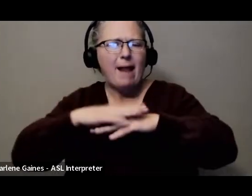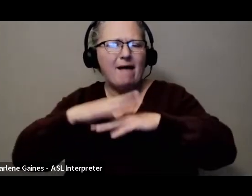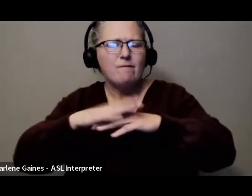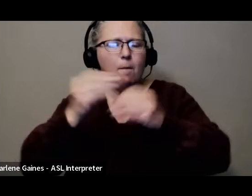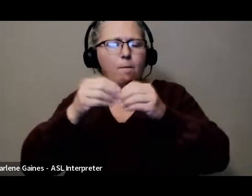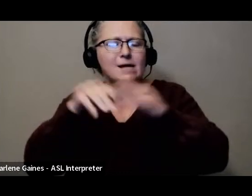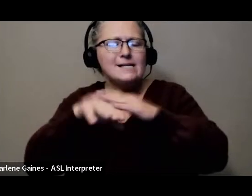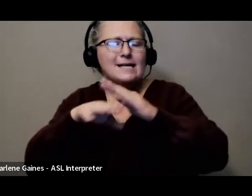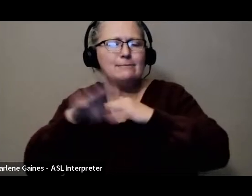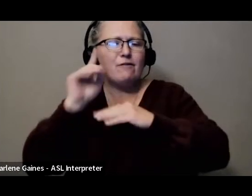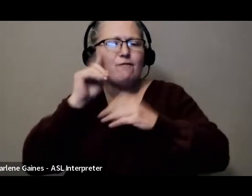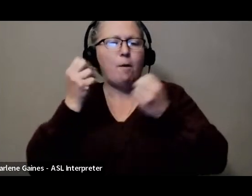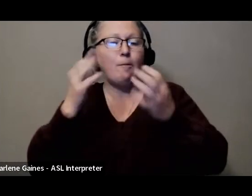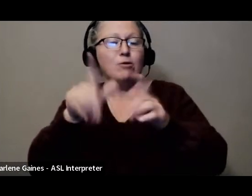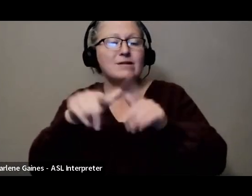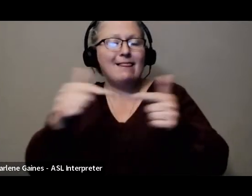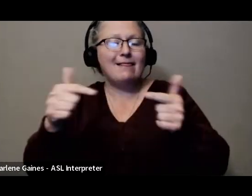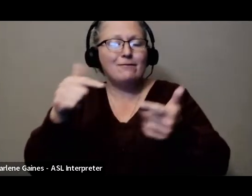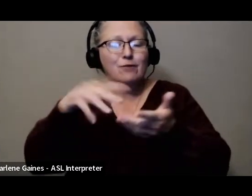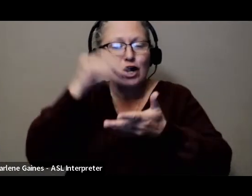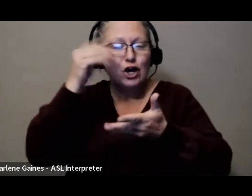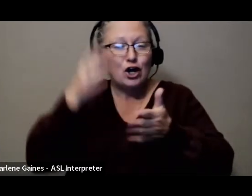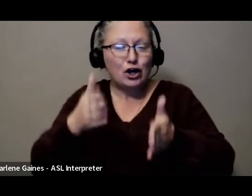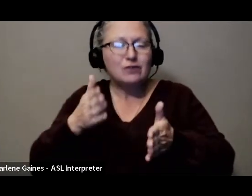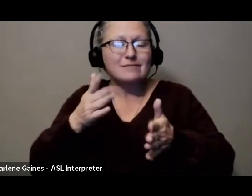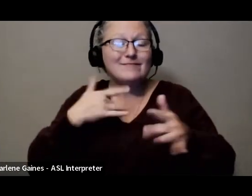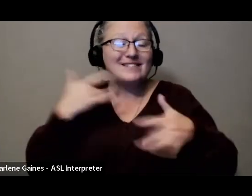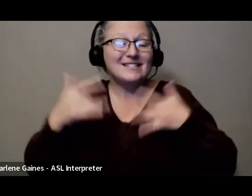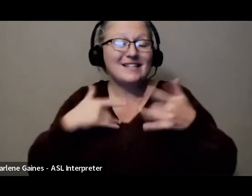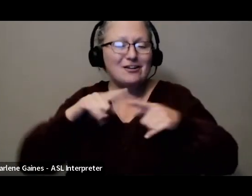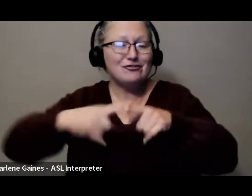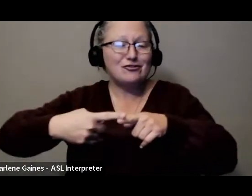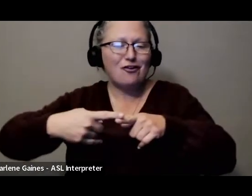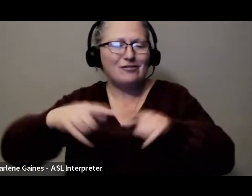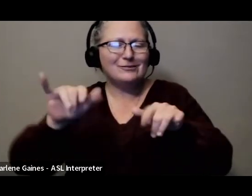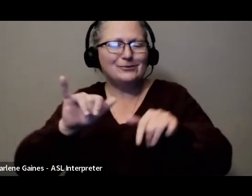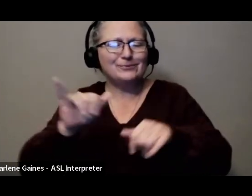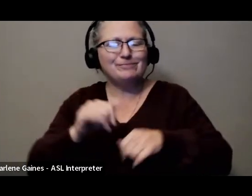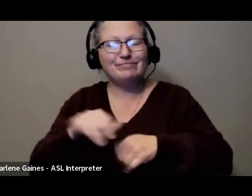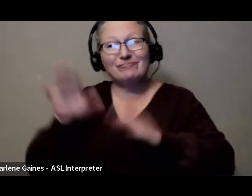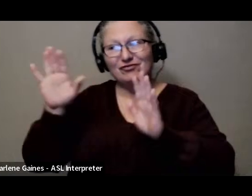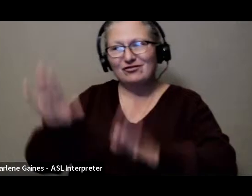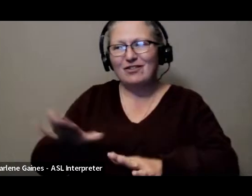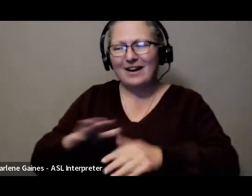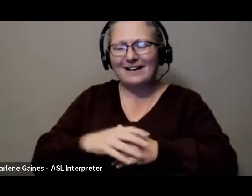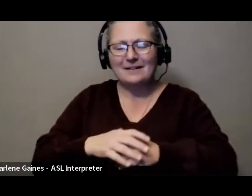accessible for our multilingual learners. So really excited to start that as well. That's great.